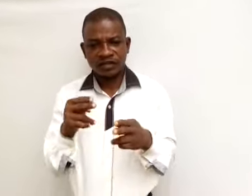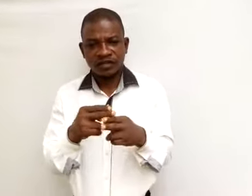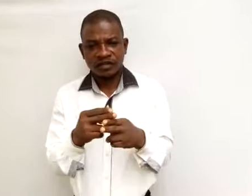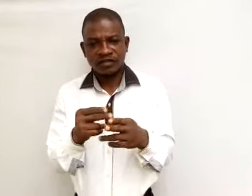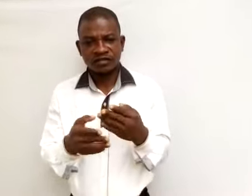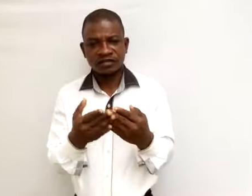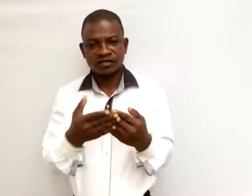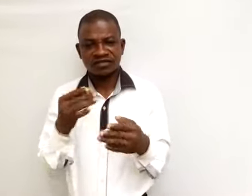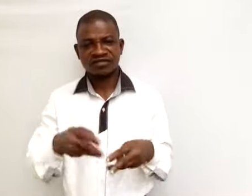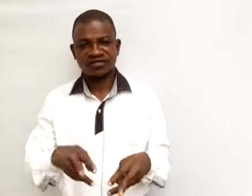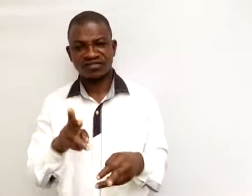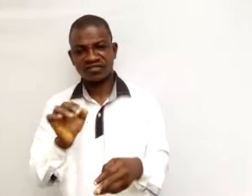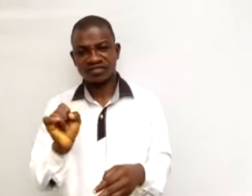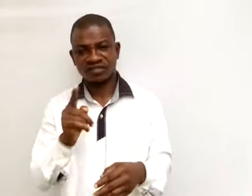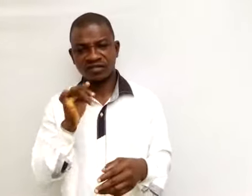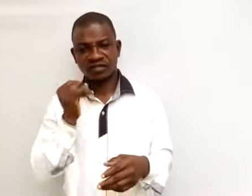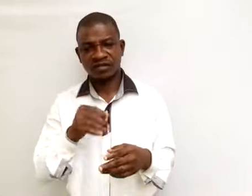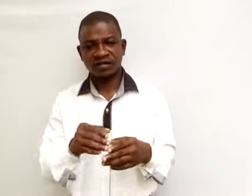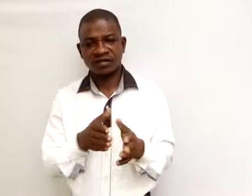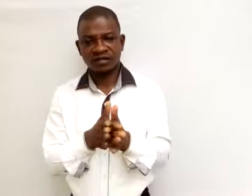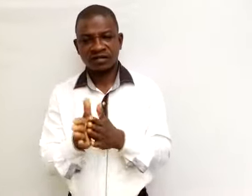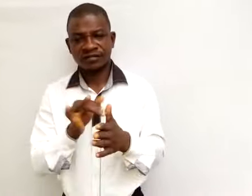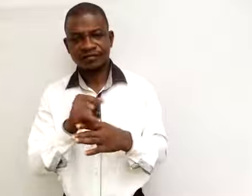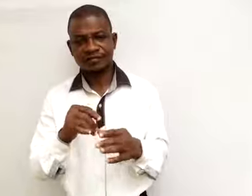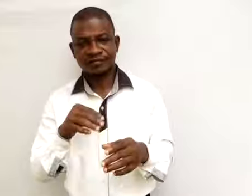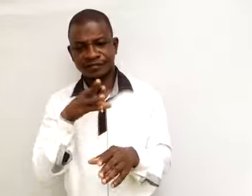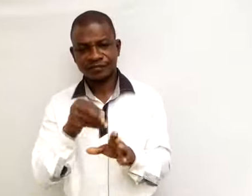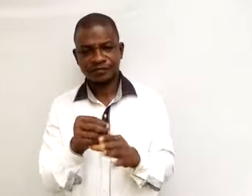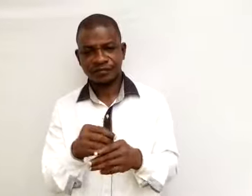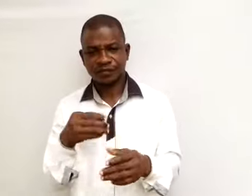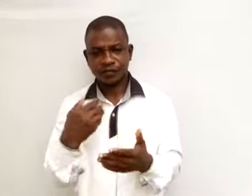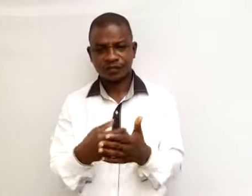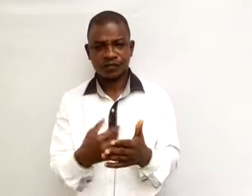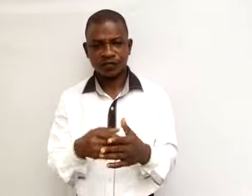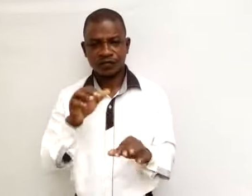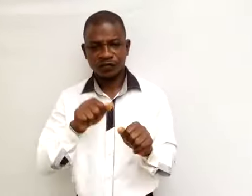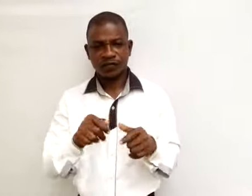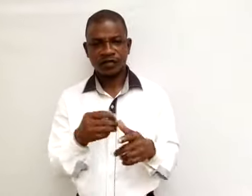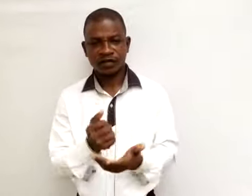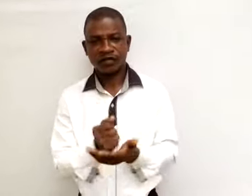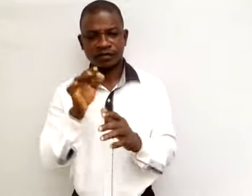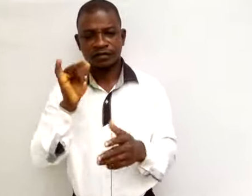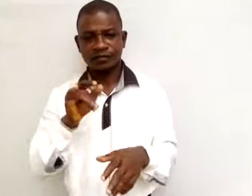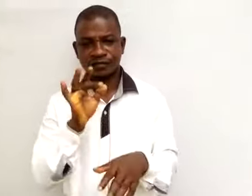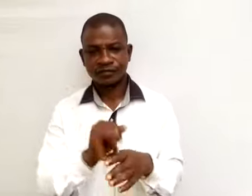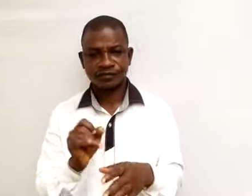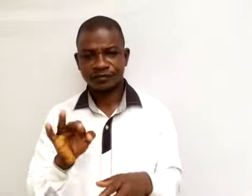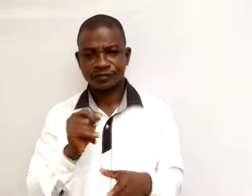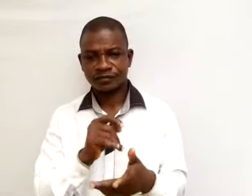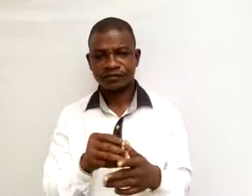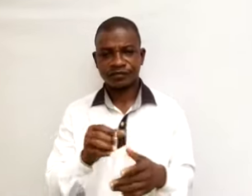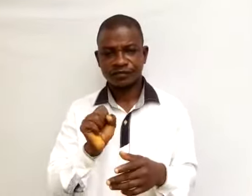of interest and in adequate amounts can greatly influence the siting of